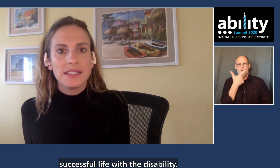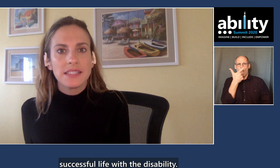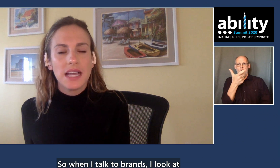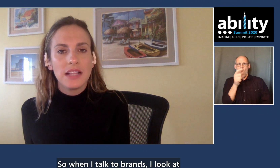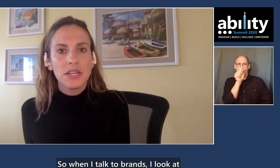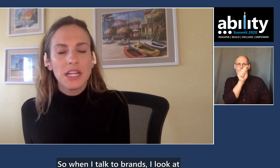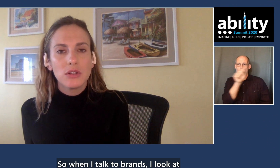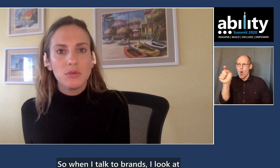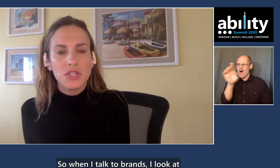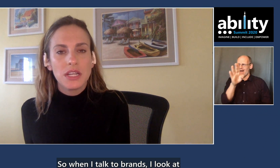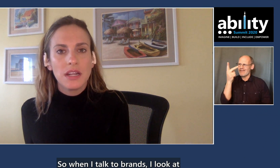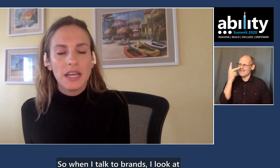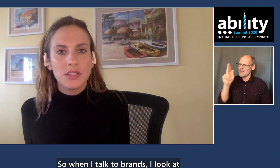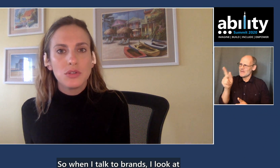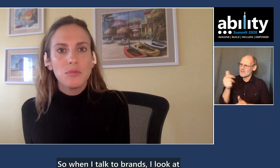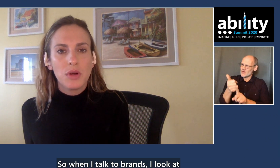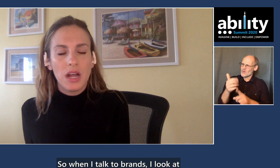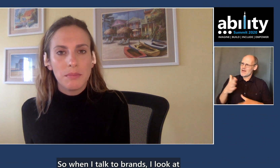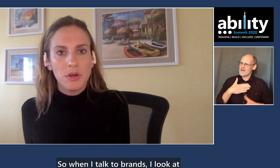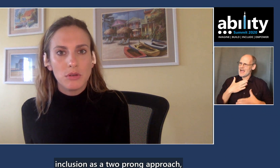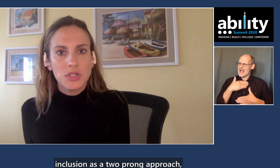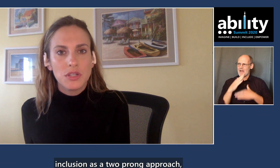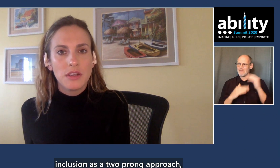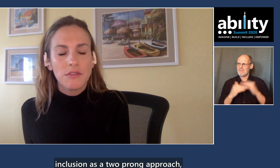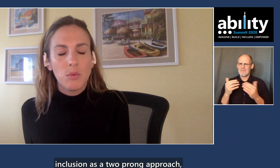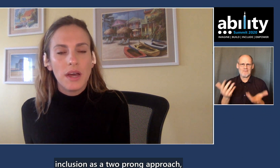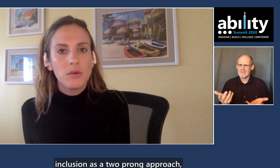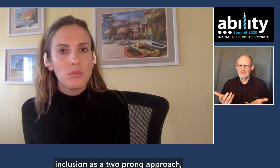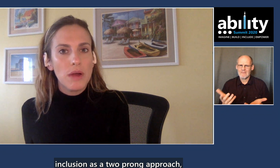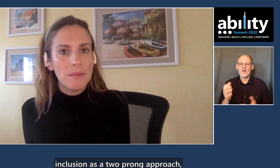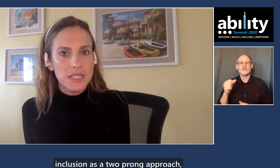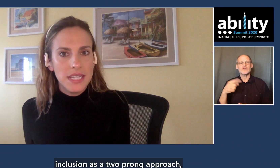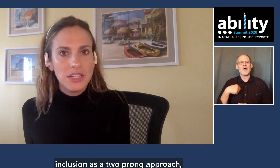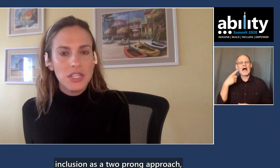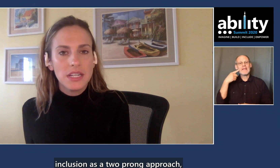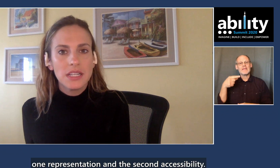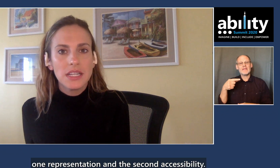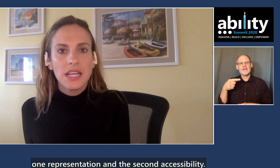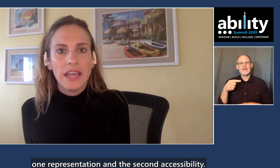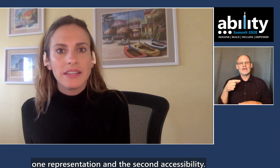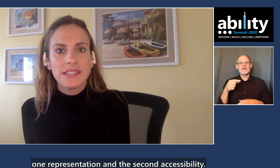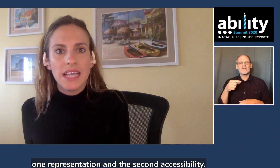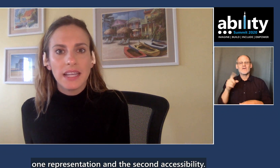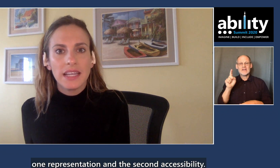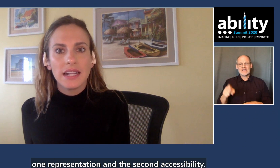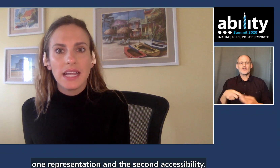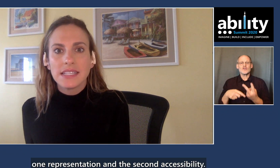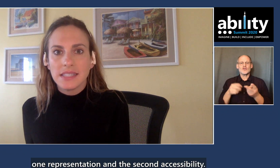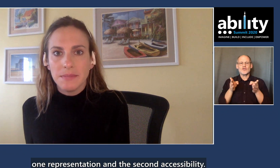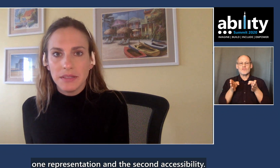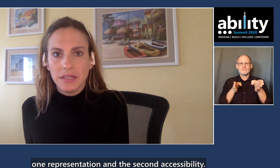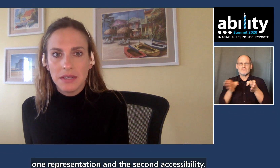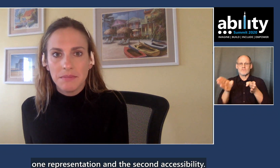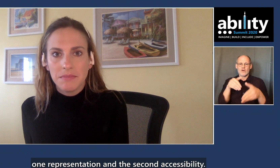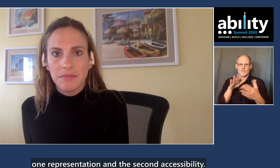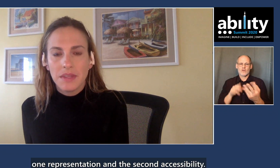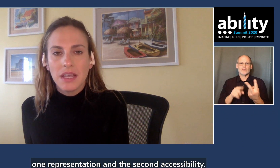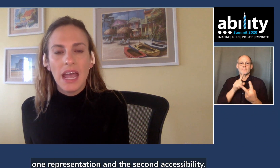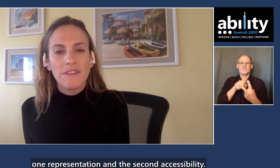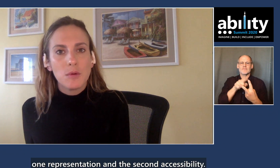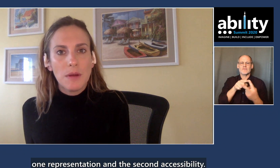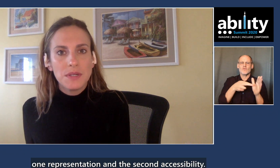talk to brands, I look at inclusion as a two-pronged approach. One, representation, and the second,